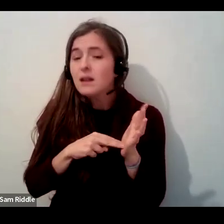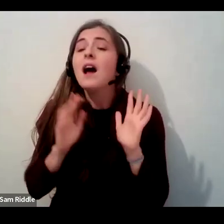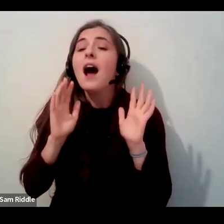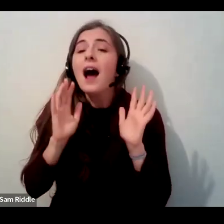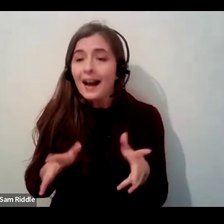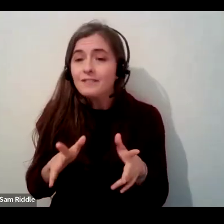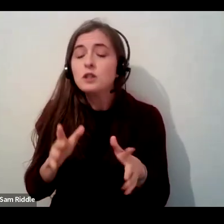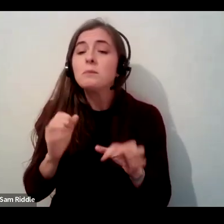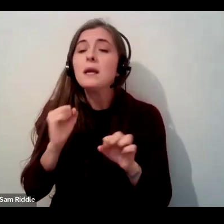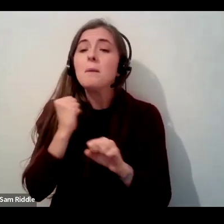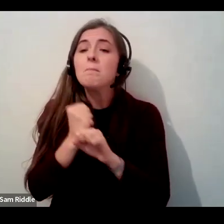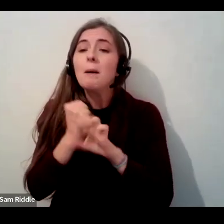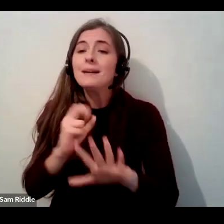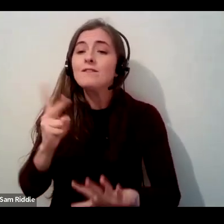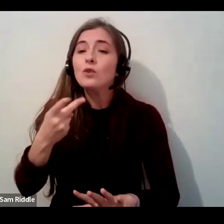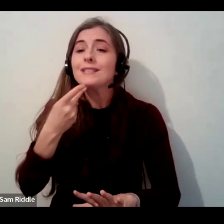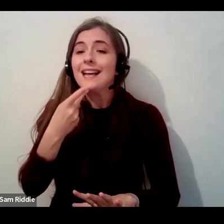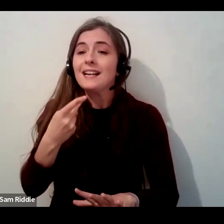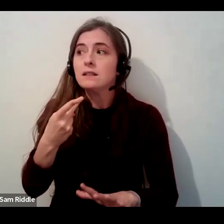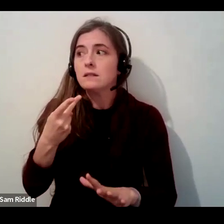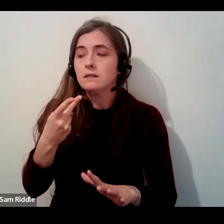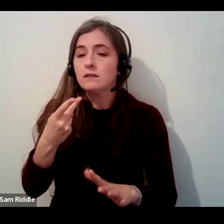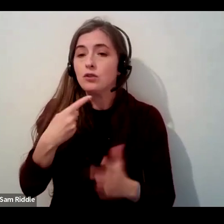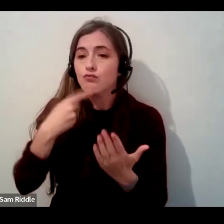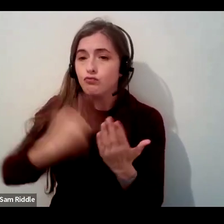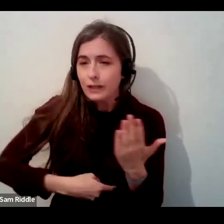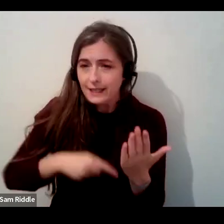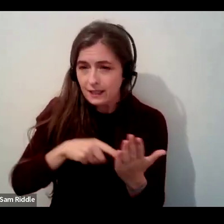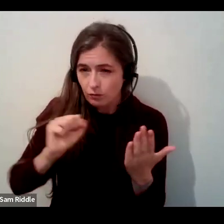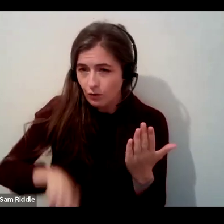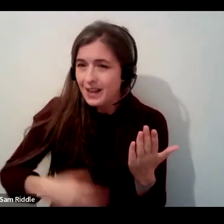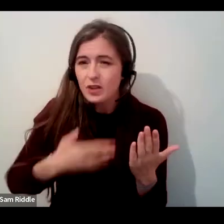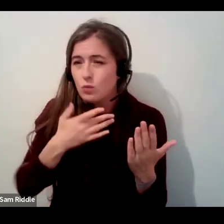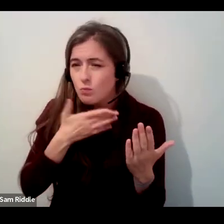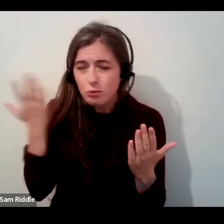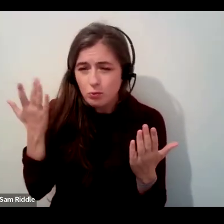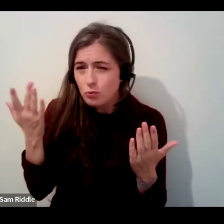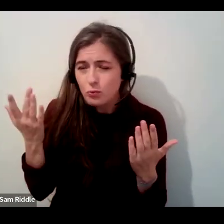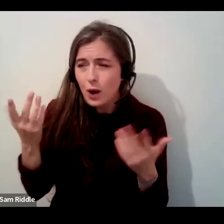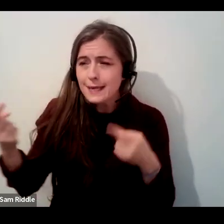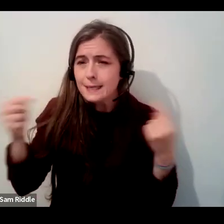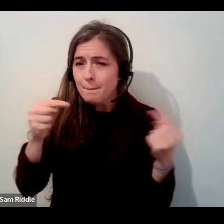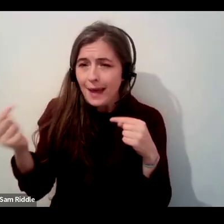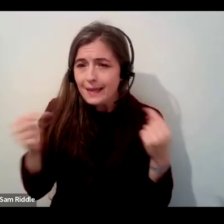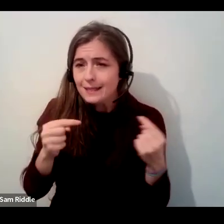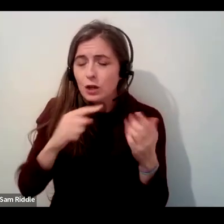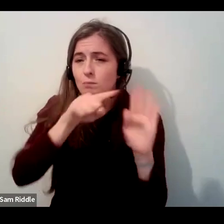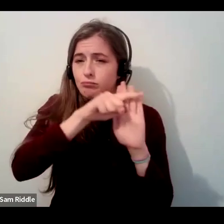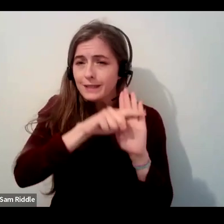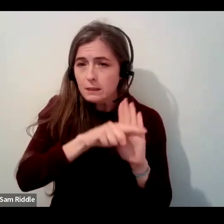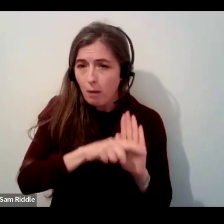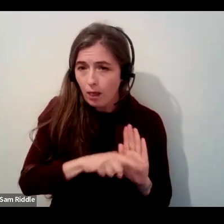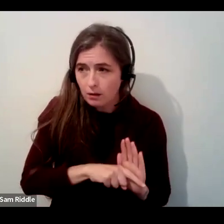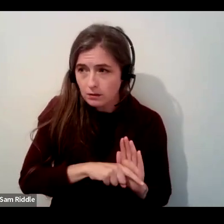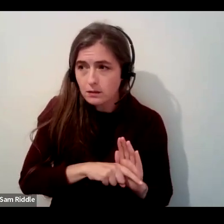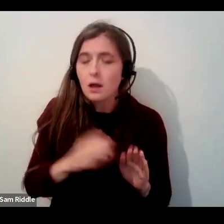published at second reading. You can't just debate principles without something published. So therefore, we would expect a bill